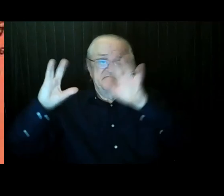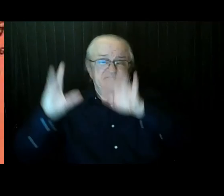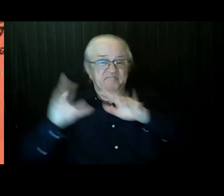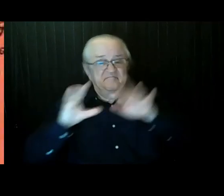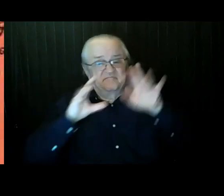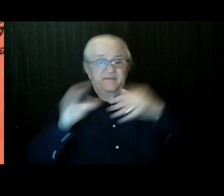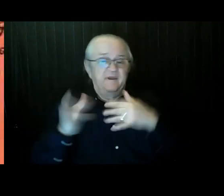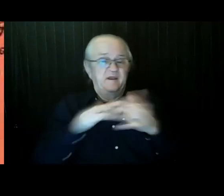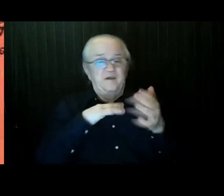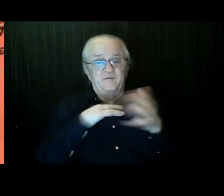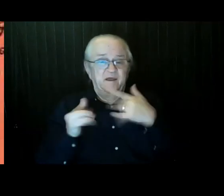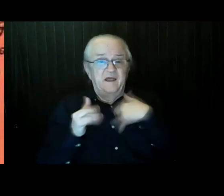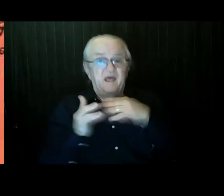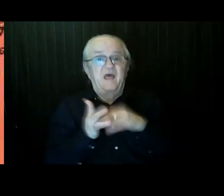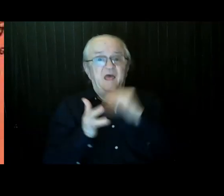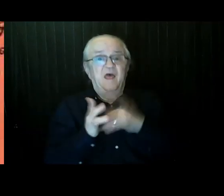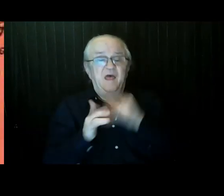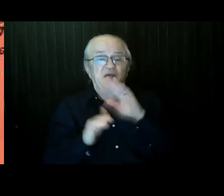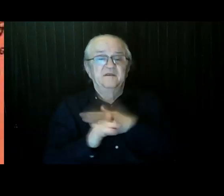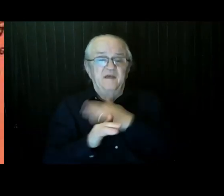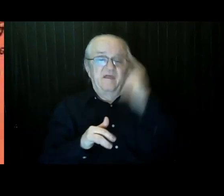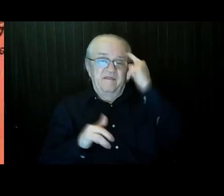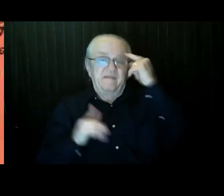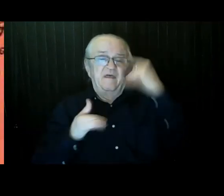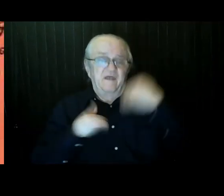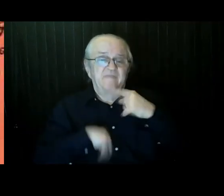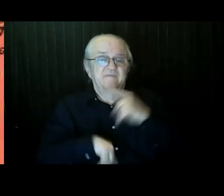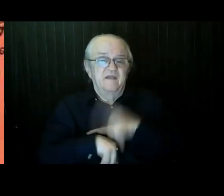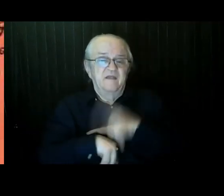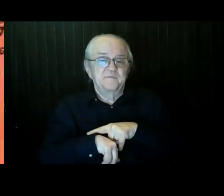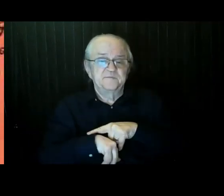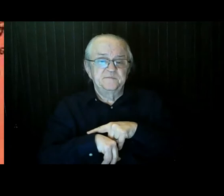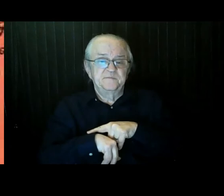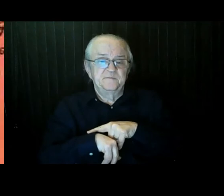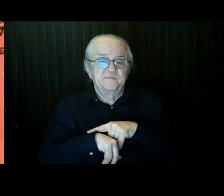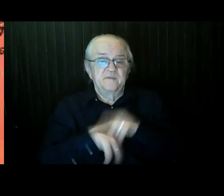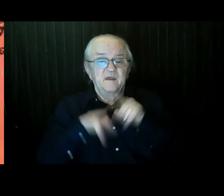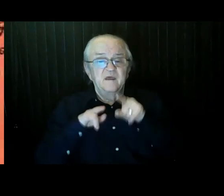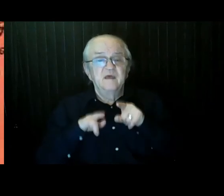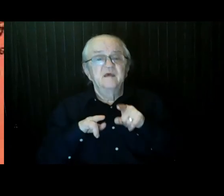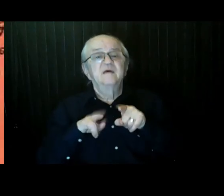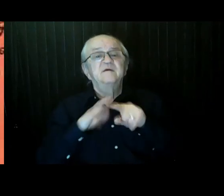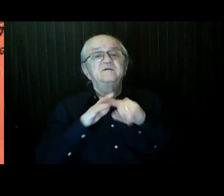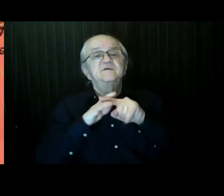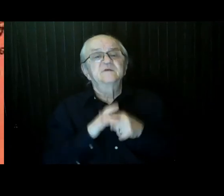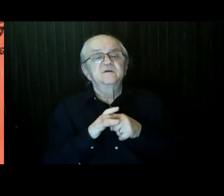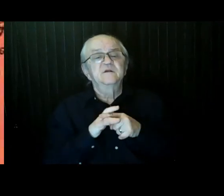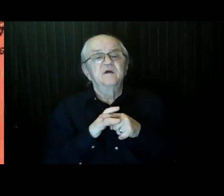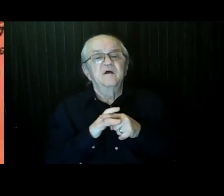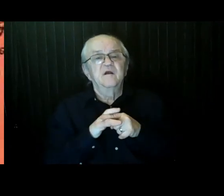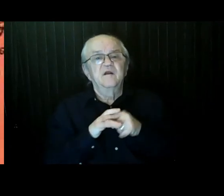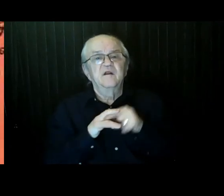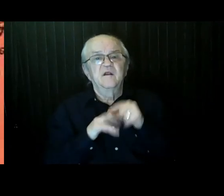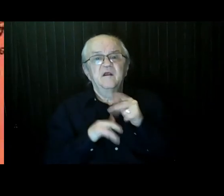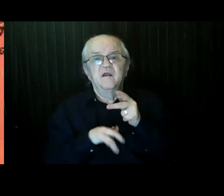Anyway, I was learning that song because I thought I had time. And as I start to move along, I realize I've been